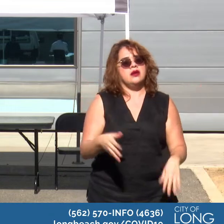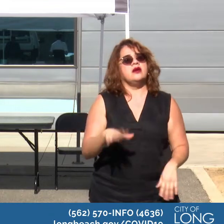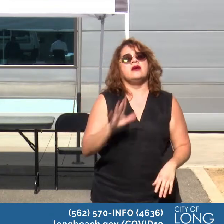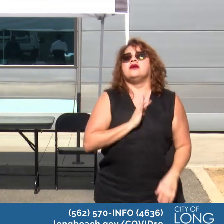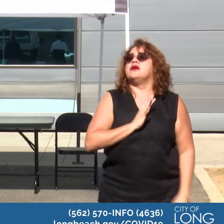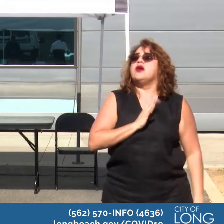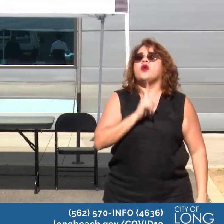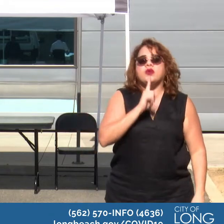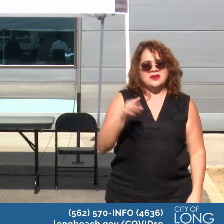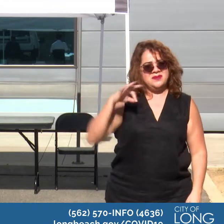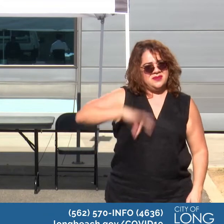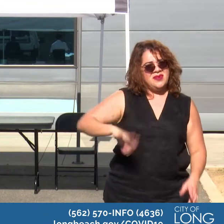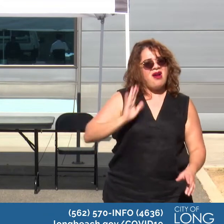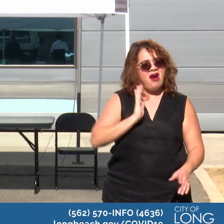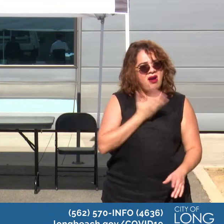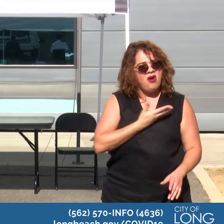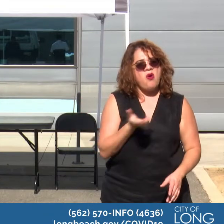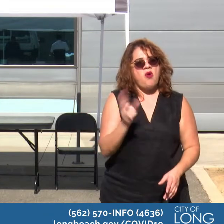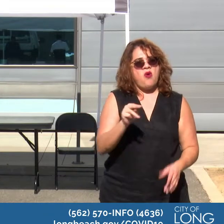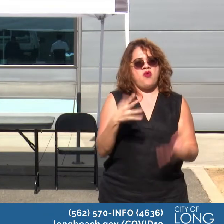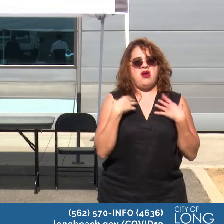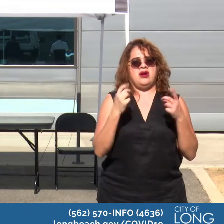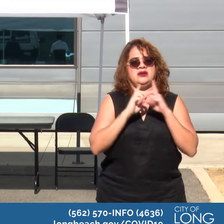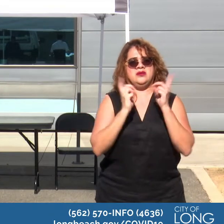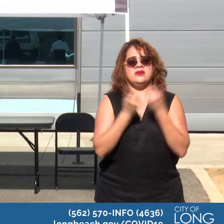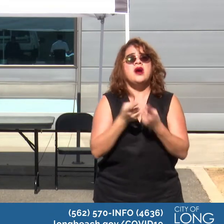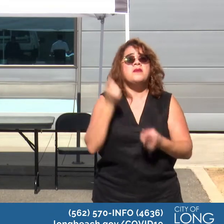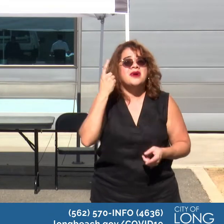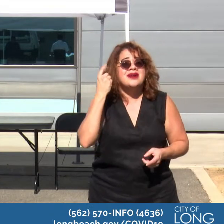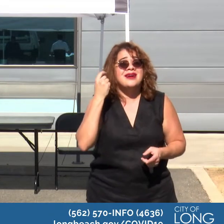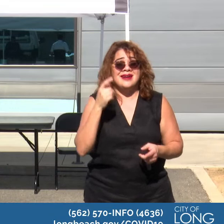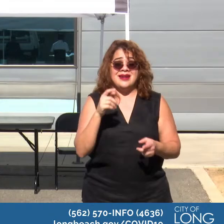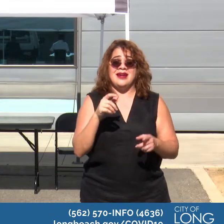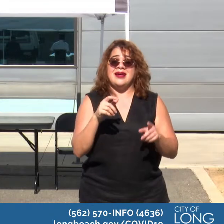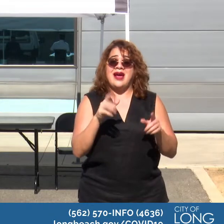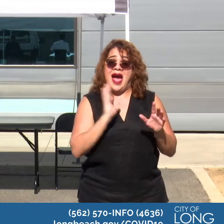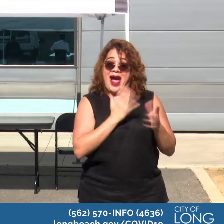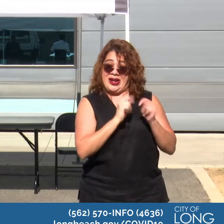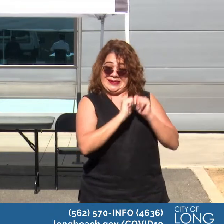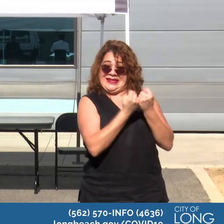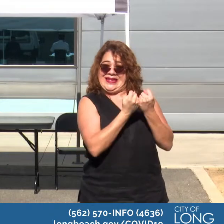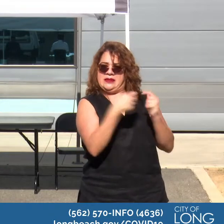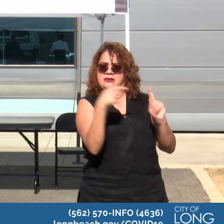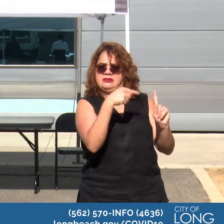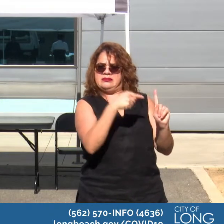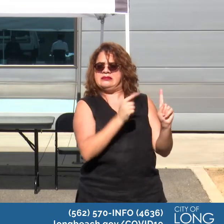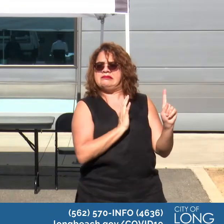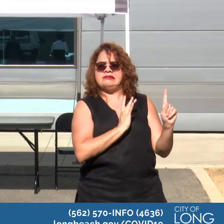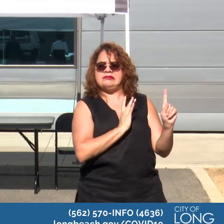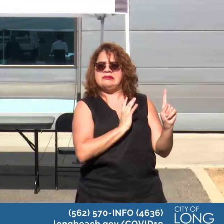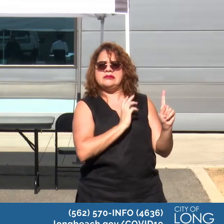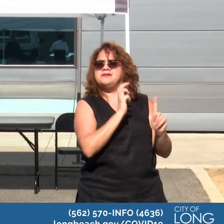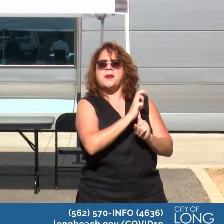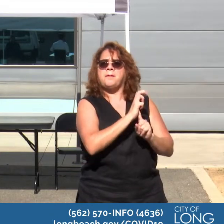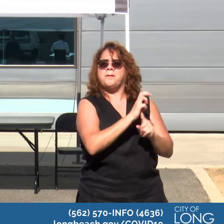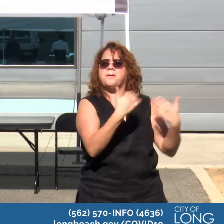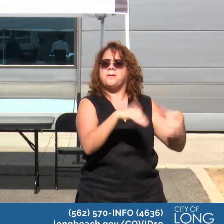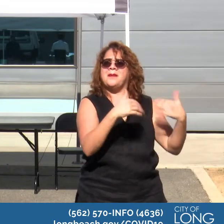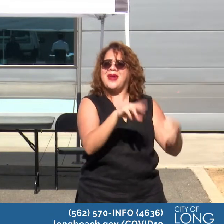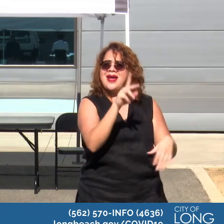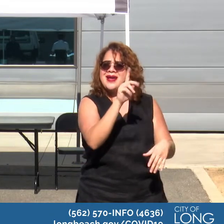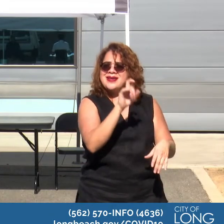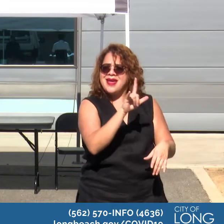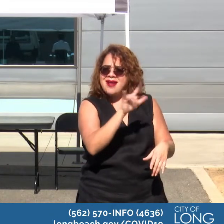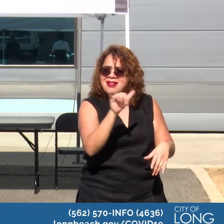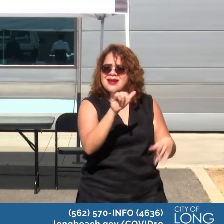is it's having an amazing team. I mean, Dr. Davis Kelly, who you heard from, and everyone else has been